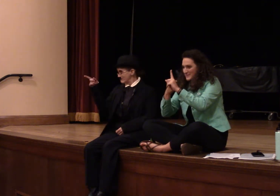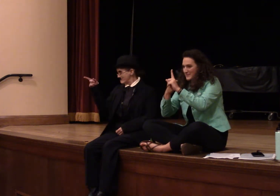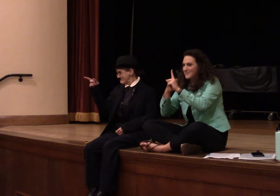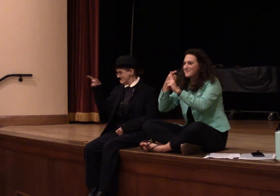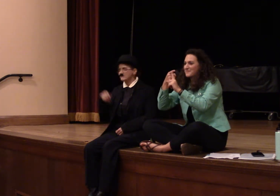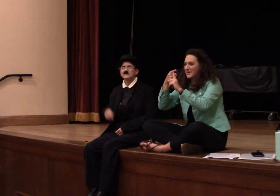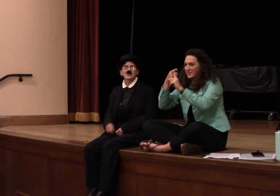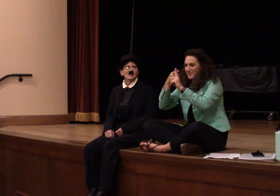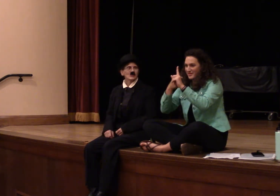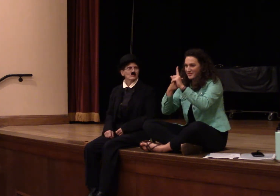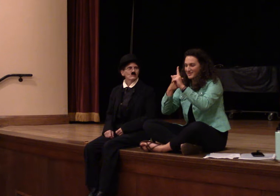Month.